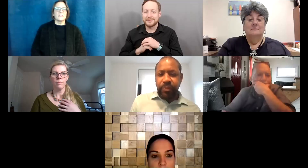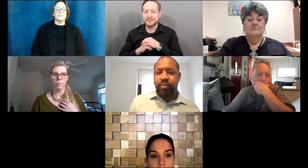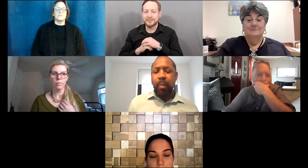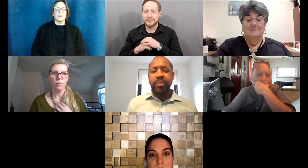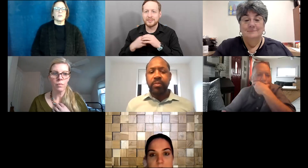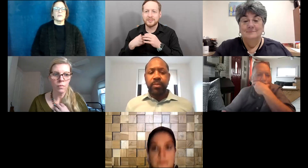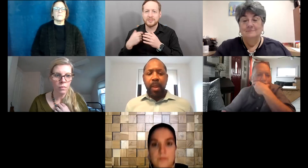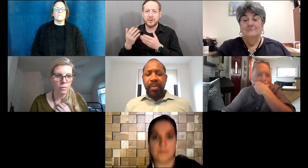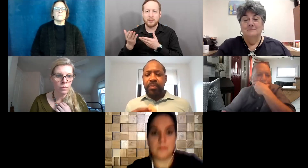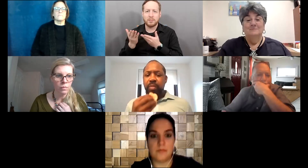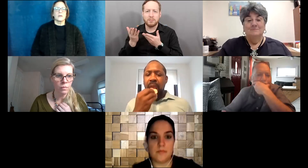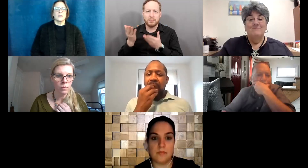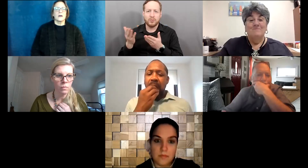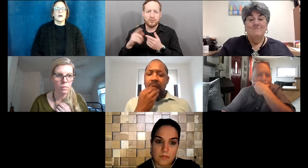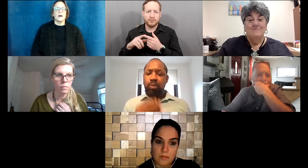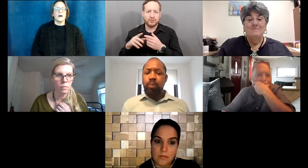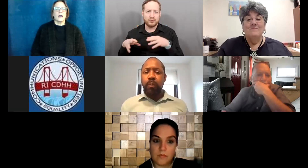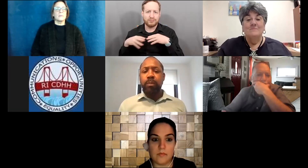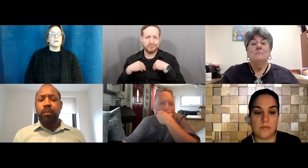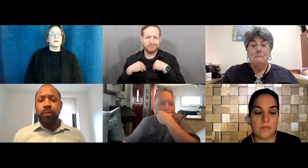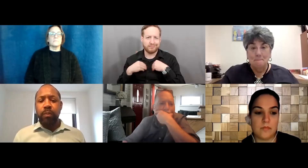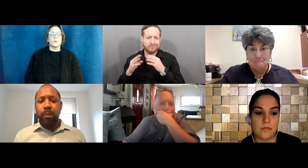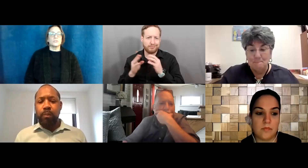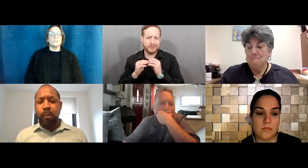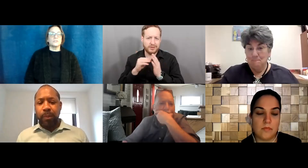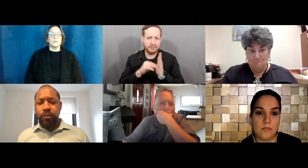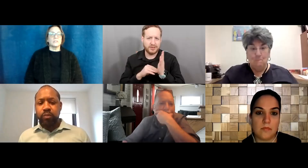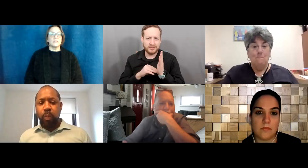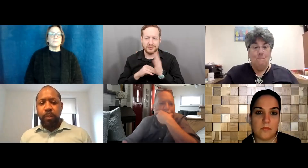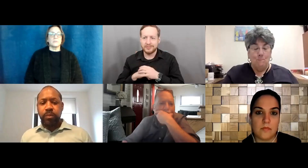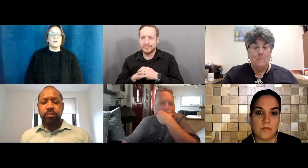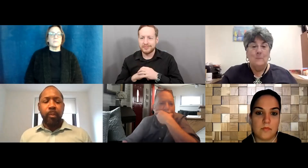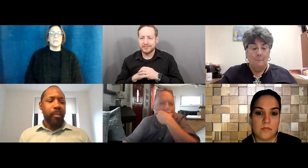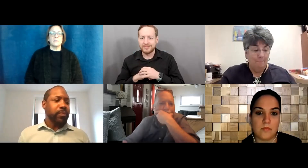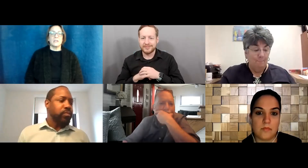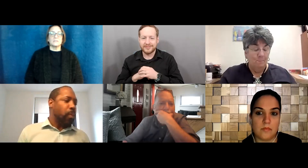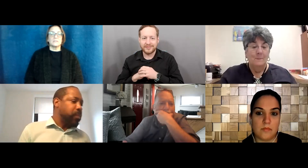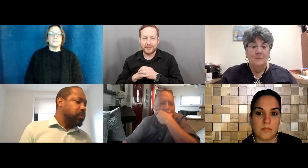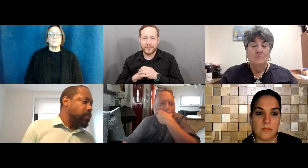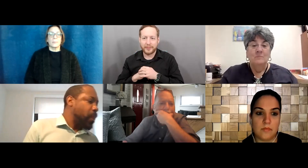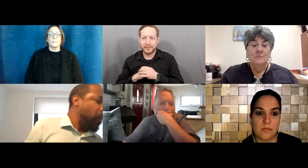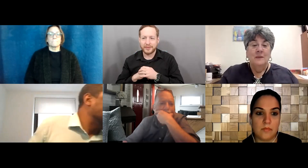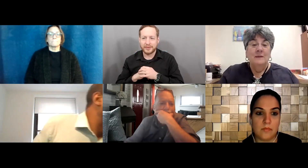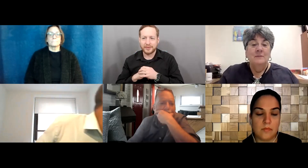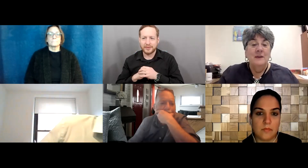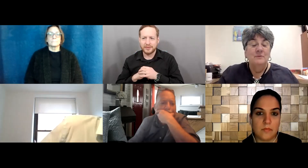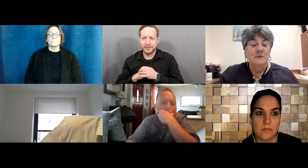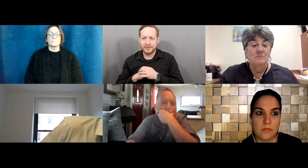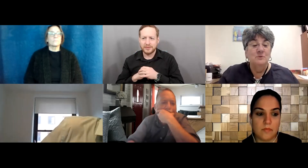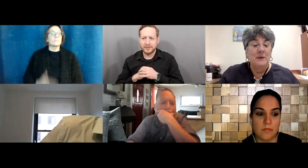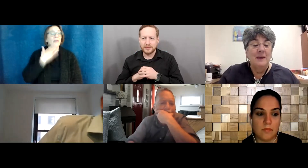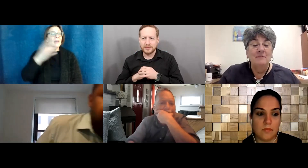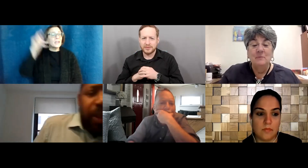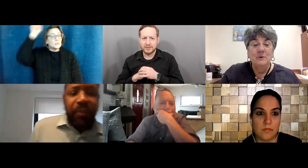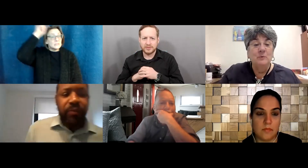Tim says I've read them. I make a motion to accept the meeting minutes. Thank you, Tim.